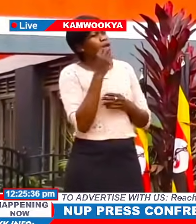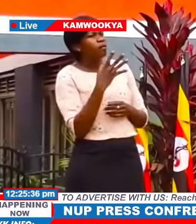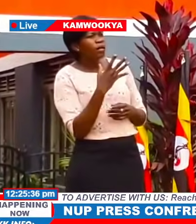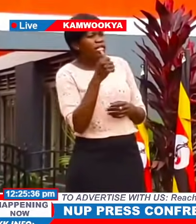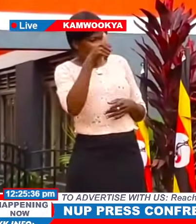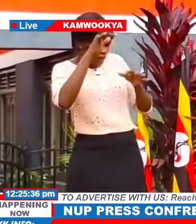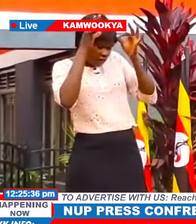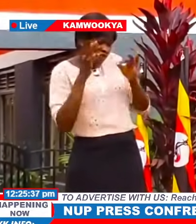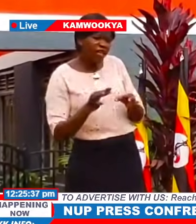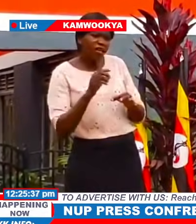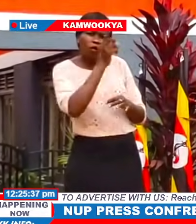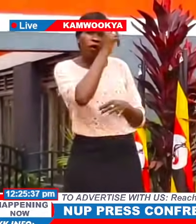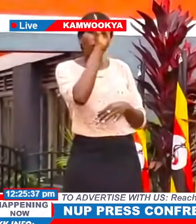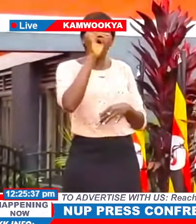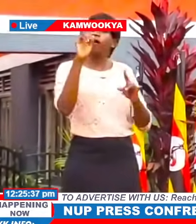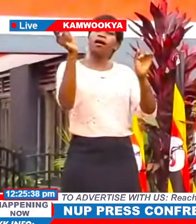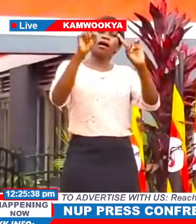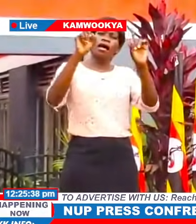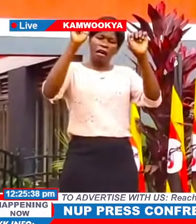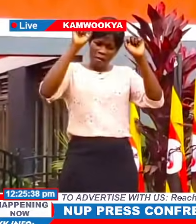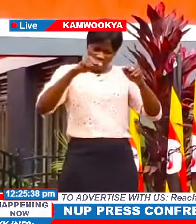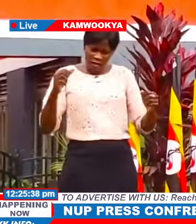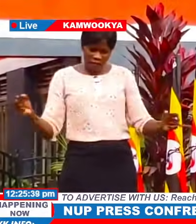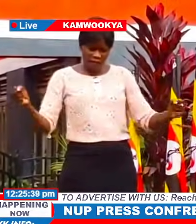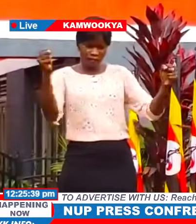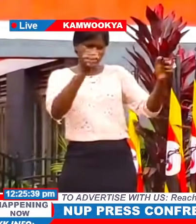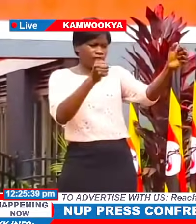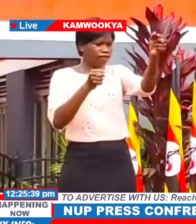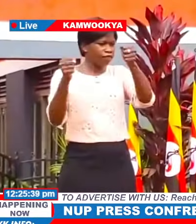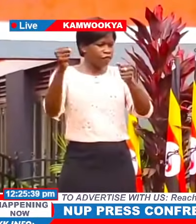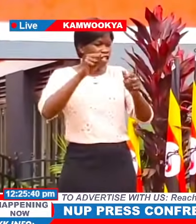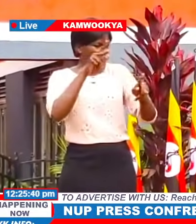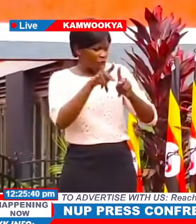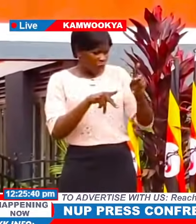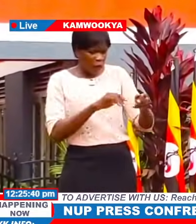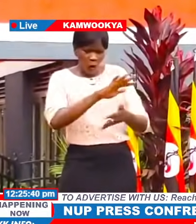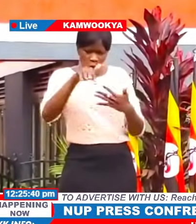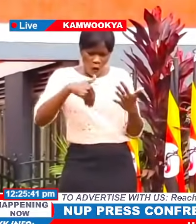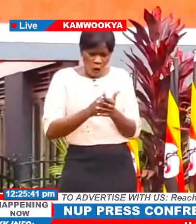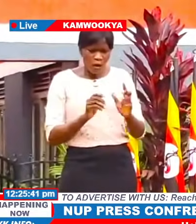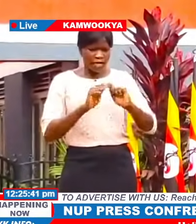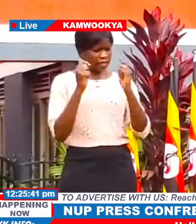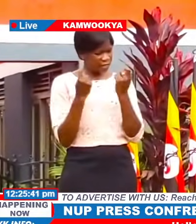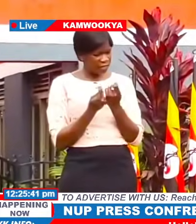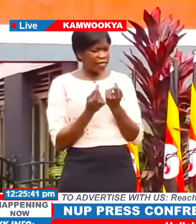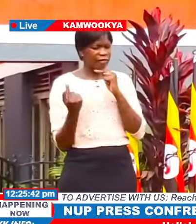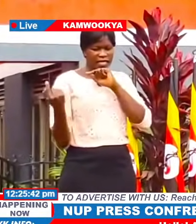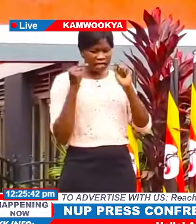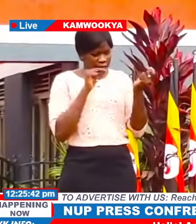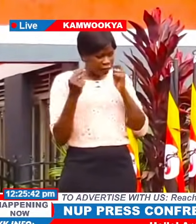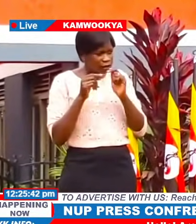alternative. But once there's several other players, it does two critical things. Speed.